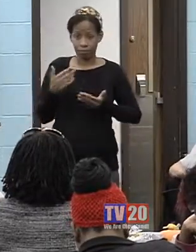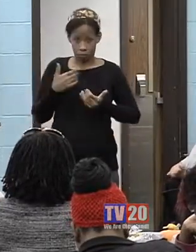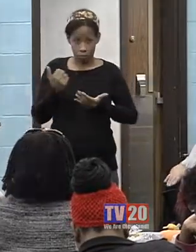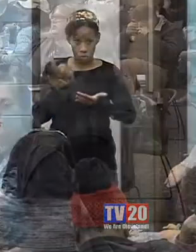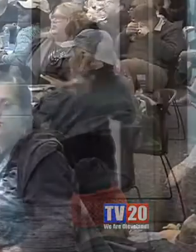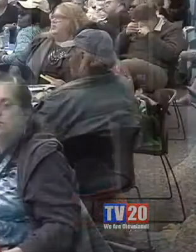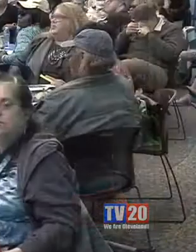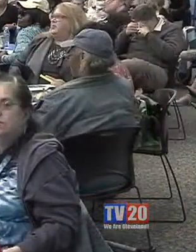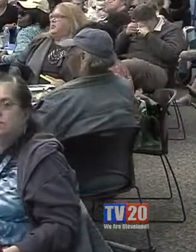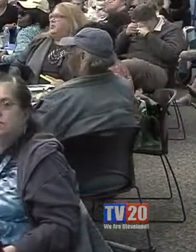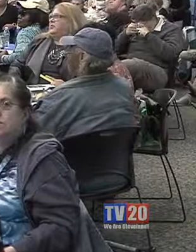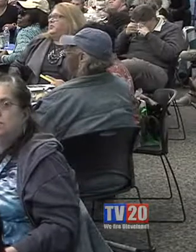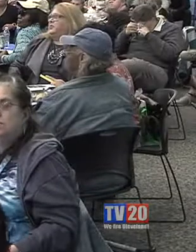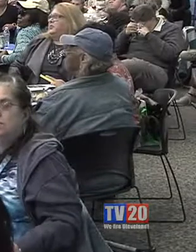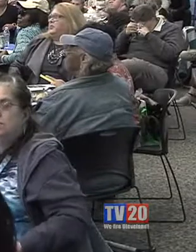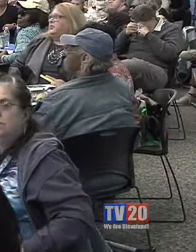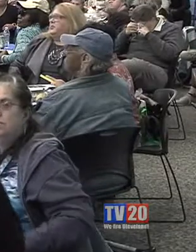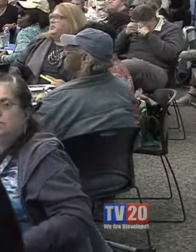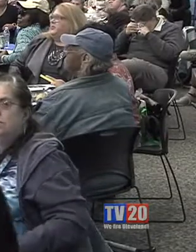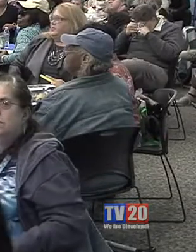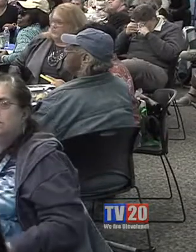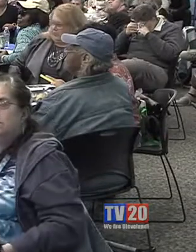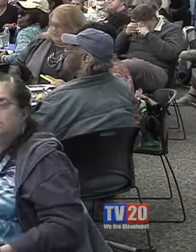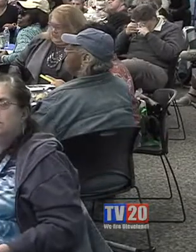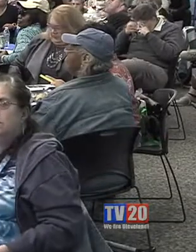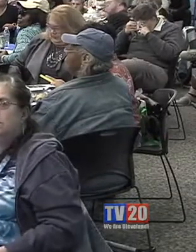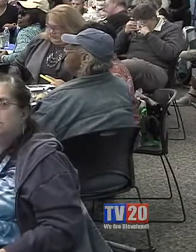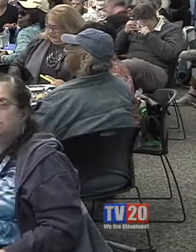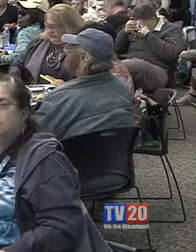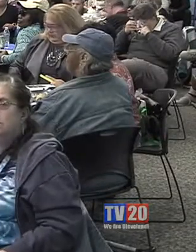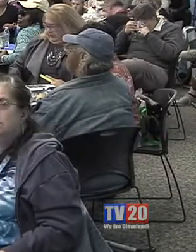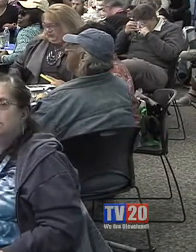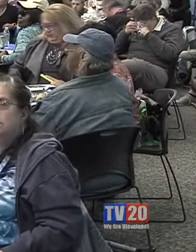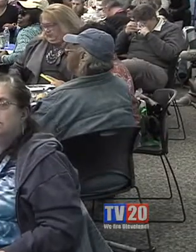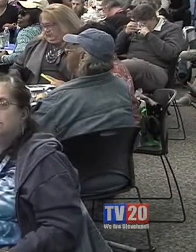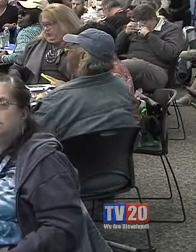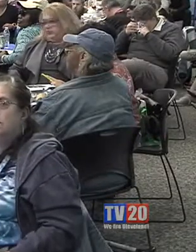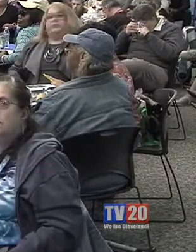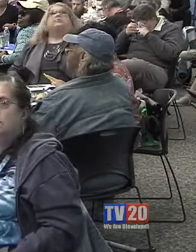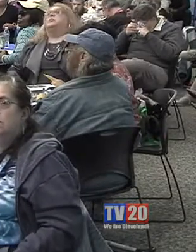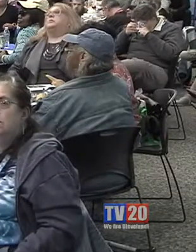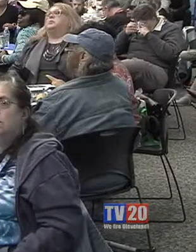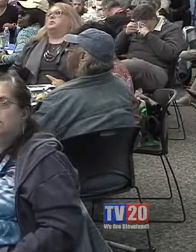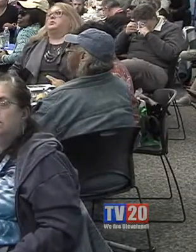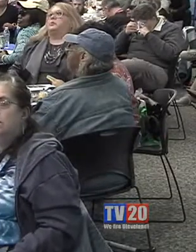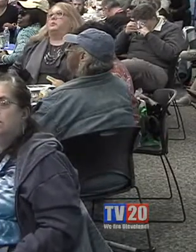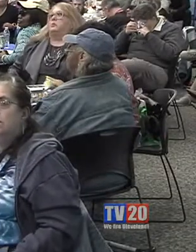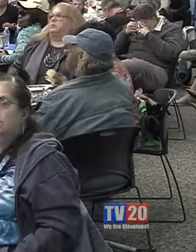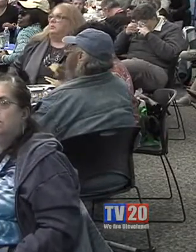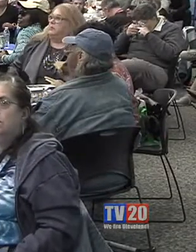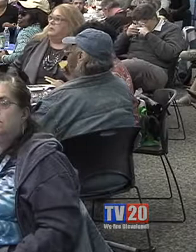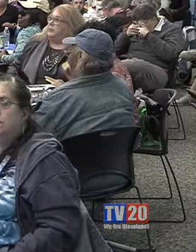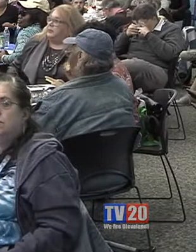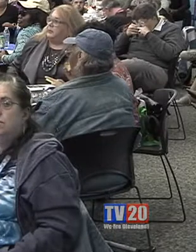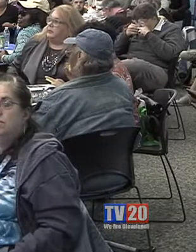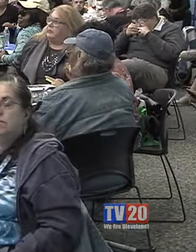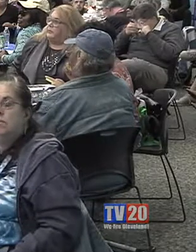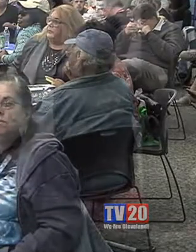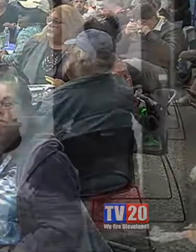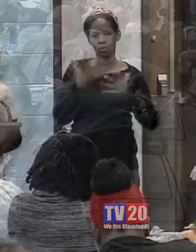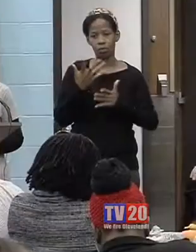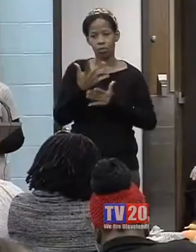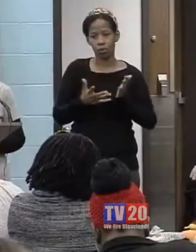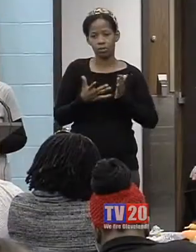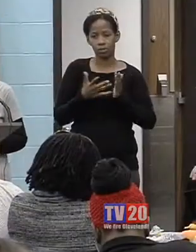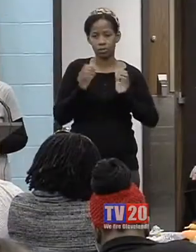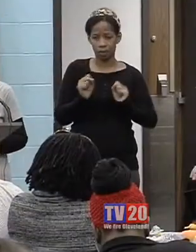those that have vision loss to realize their full potential and shape the community's vision of that potential. Sometimes you just don't even know